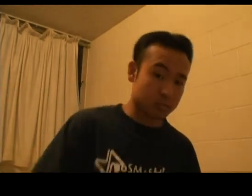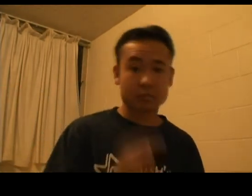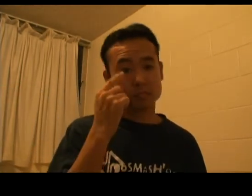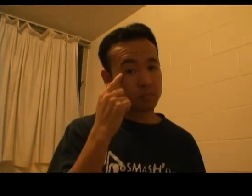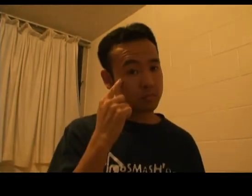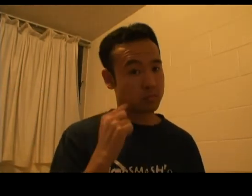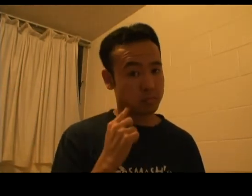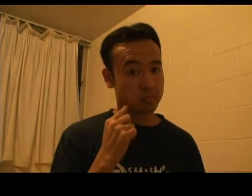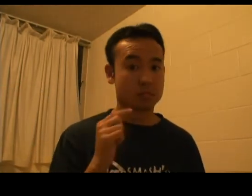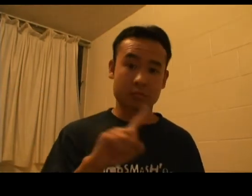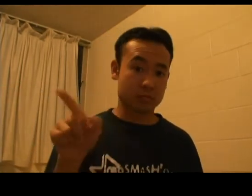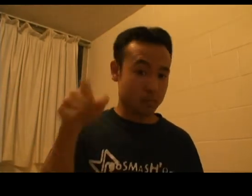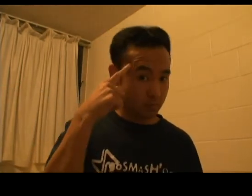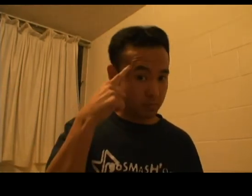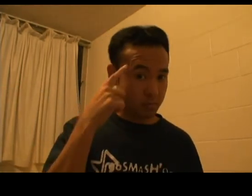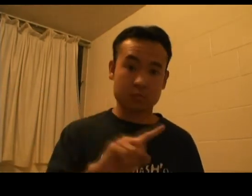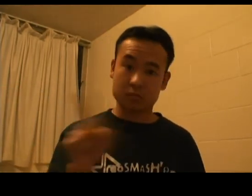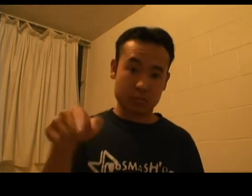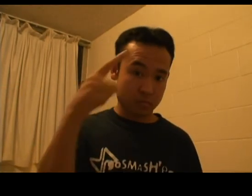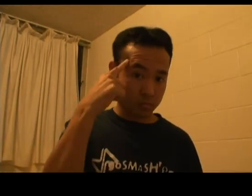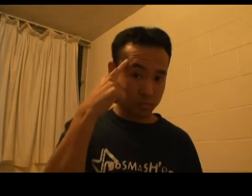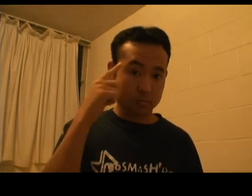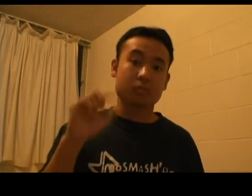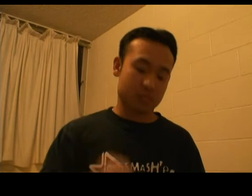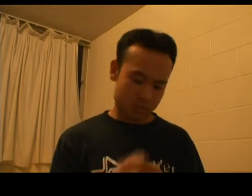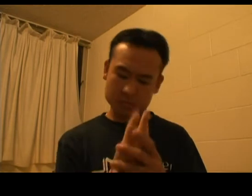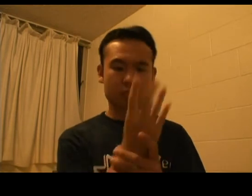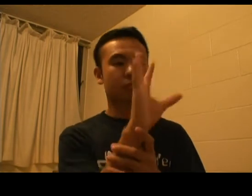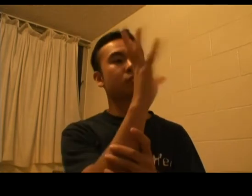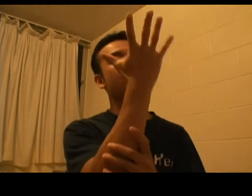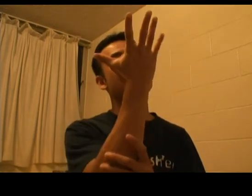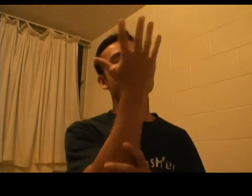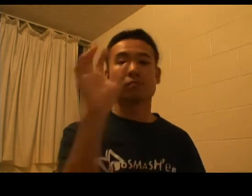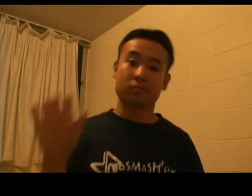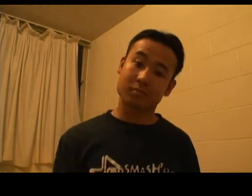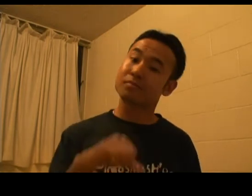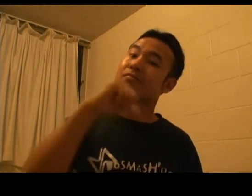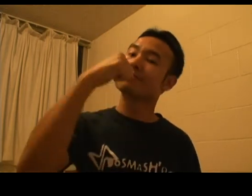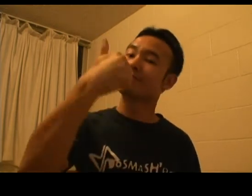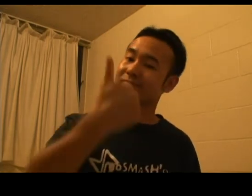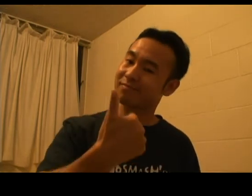make you cry? Don't you know, things have changed, things are going.